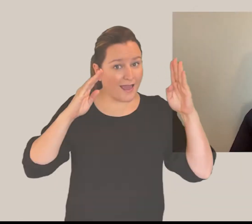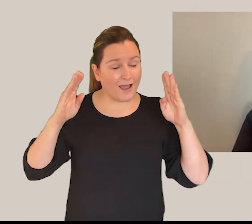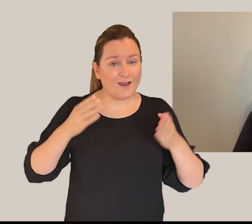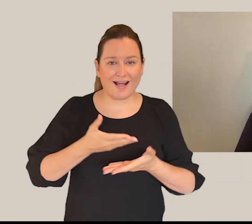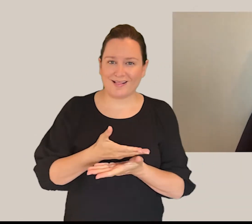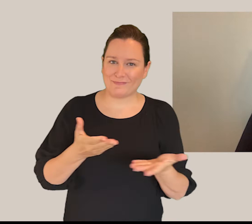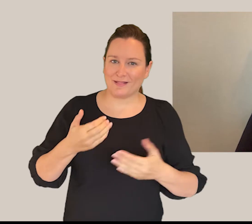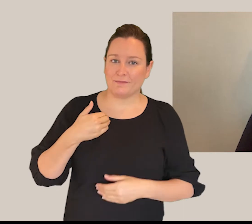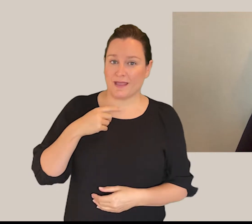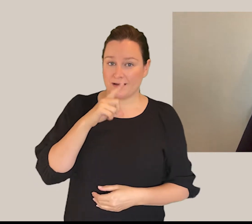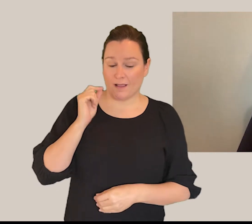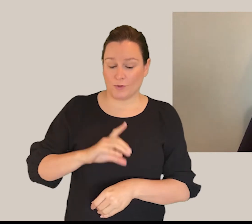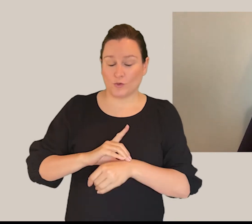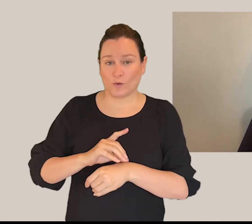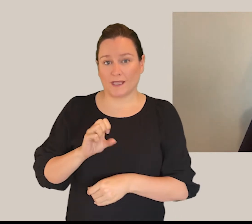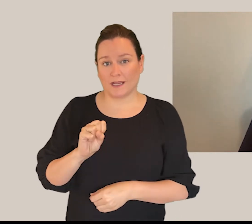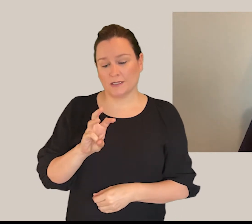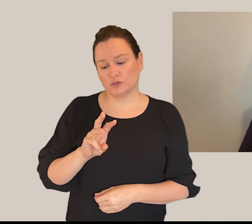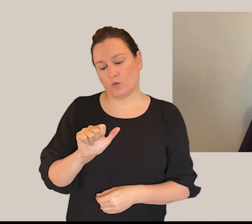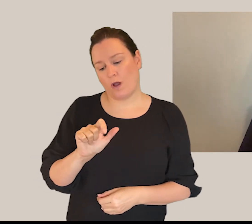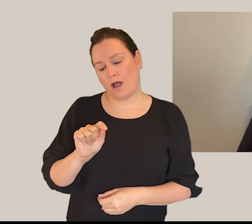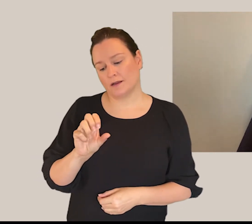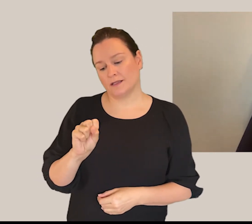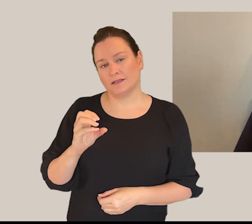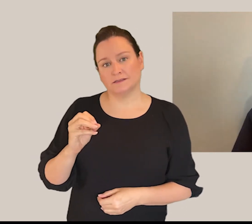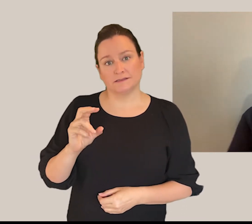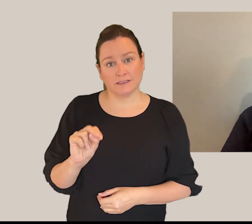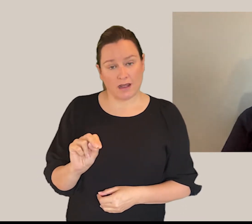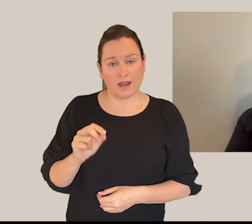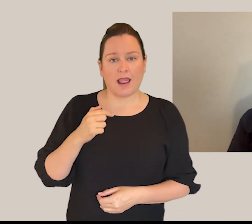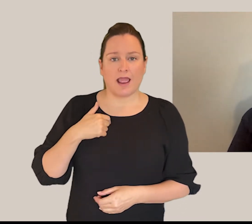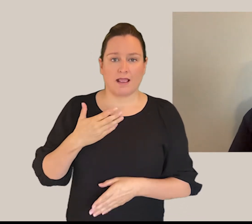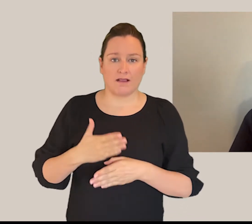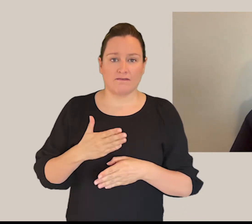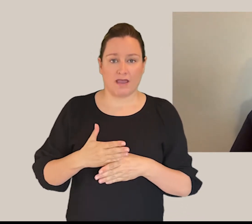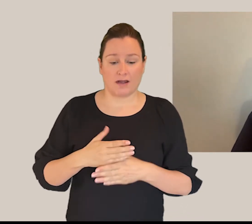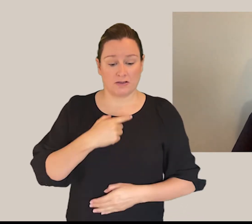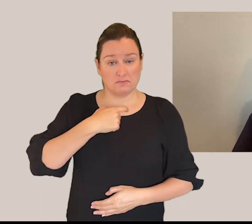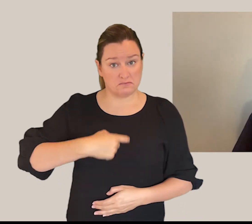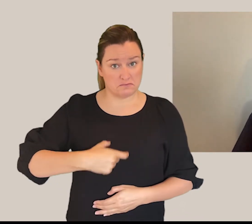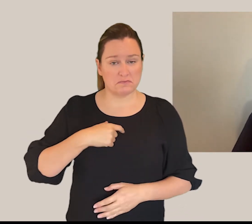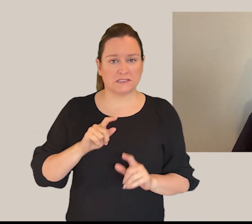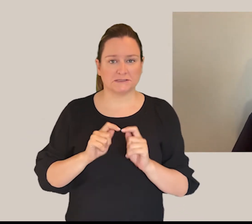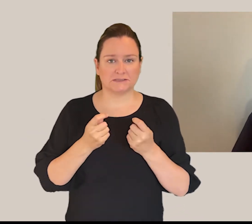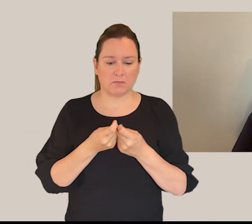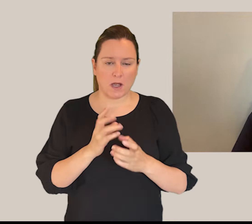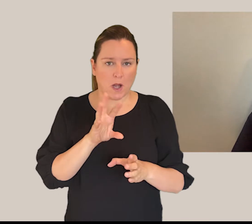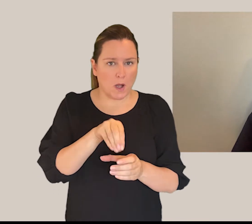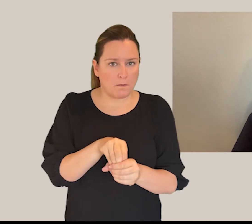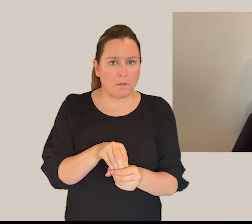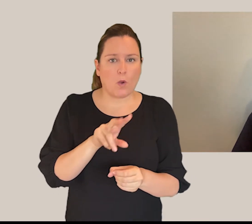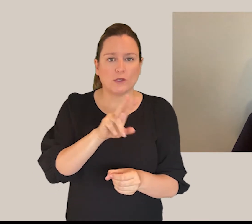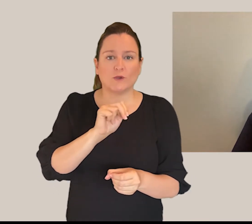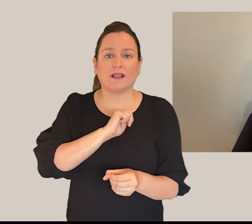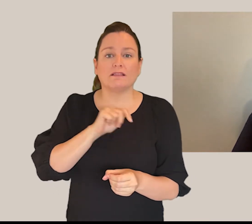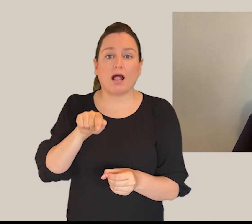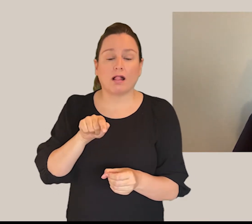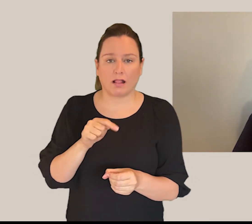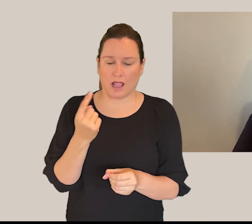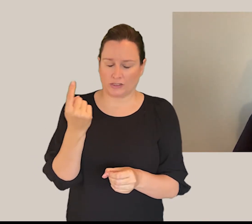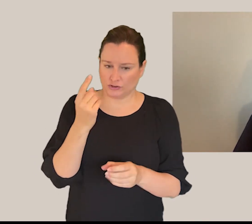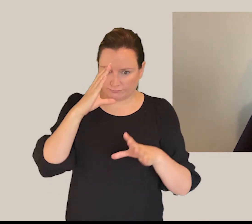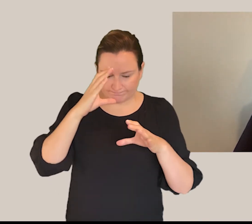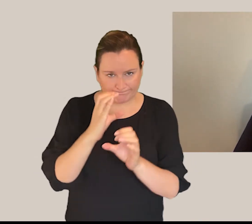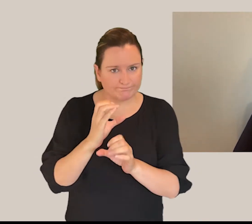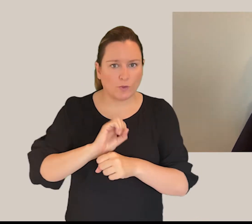Hello everyone, my name is Dr. Swatson and I am a medical officer working in a COVID response team based